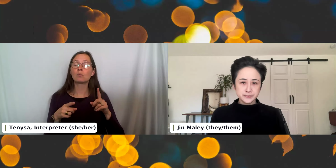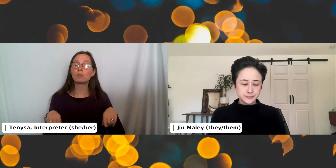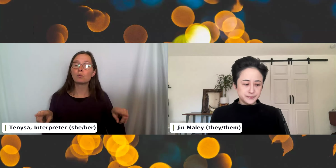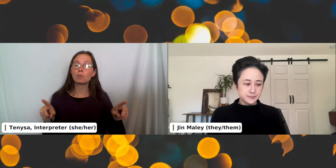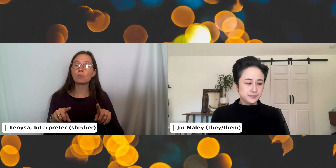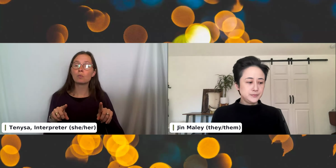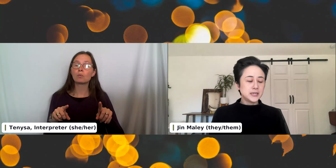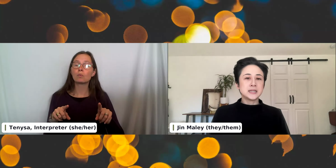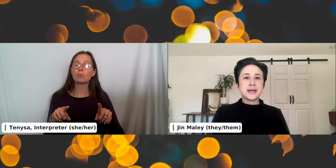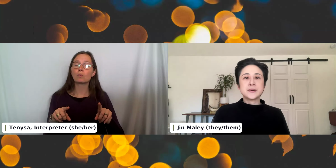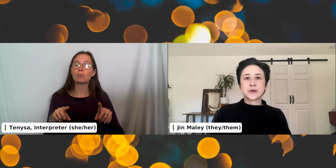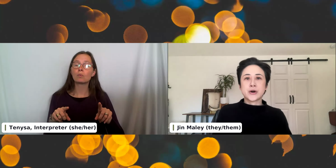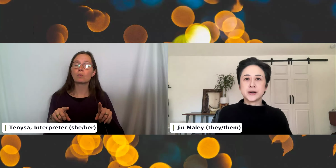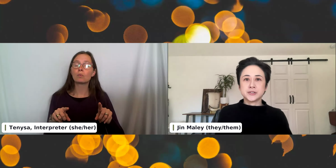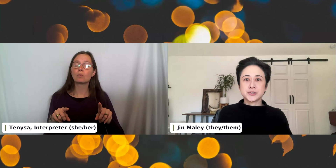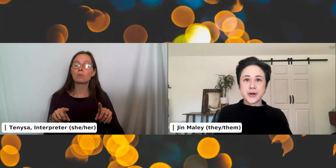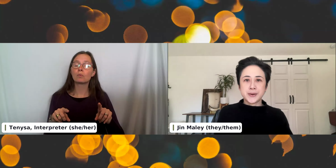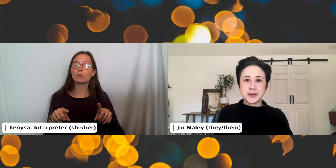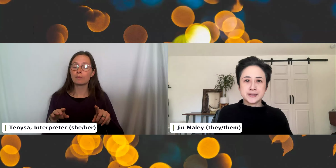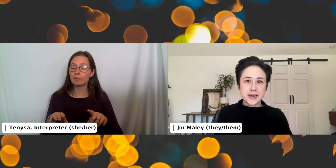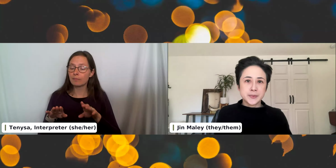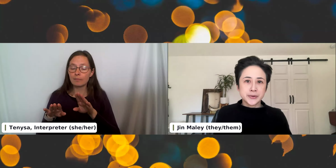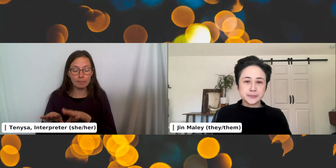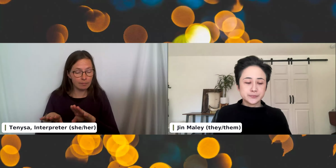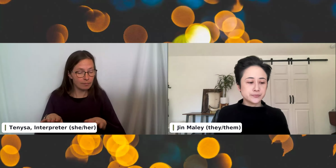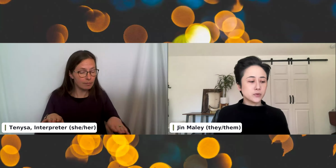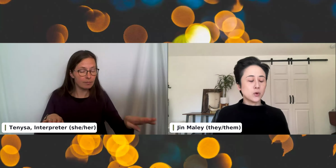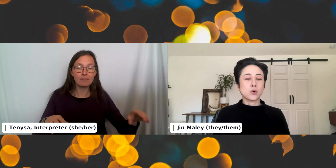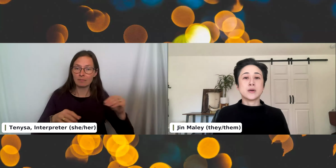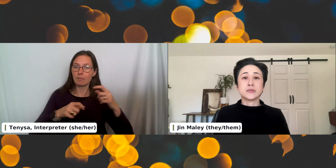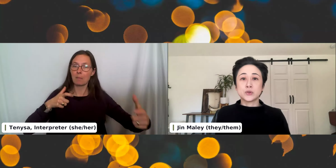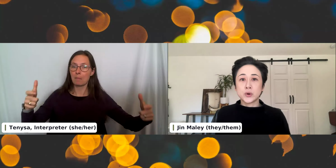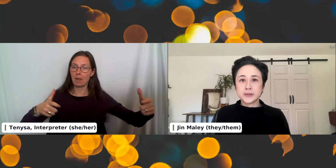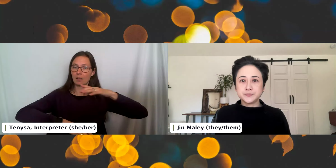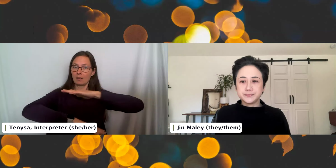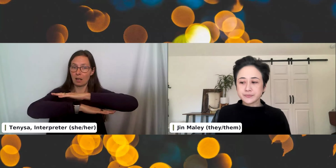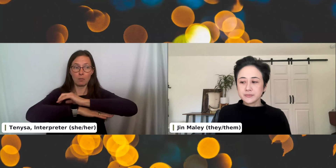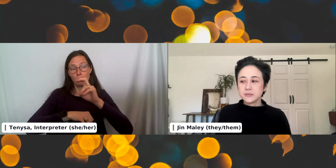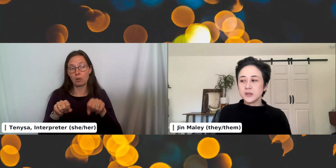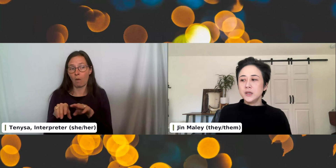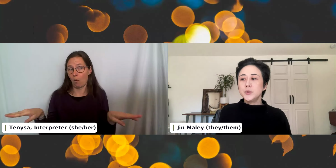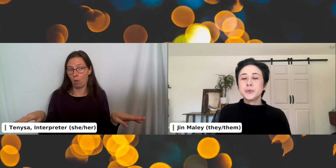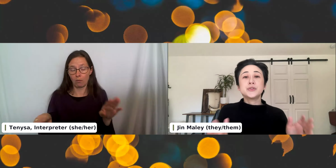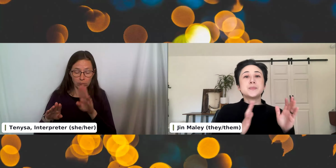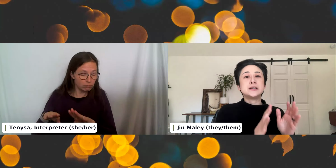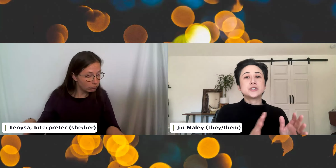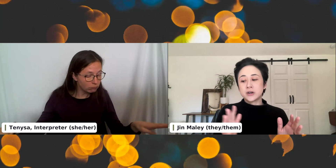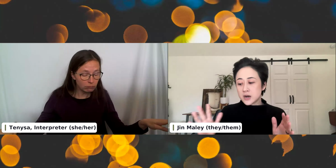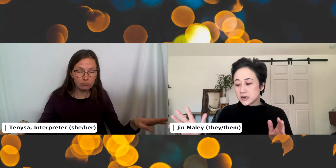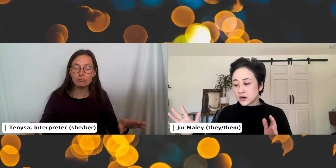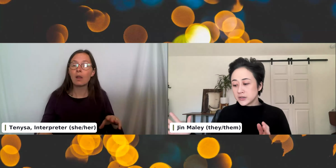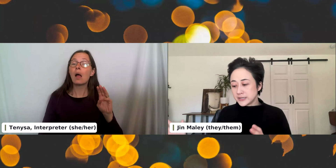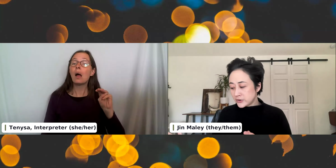to lay out the cards on a big table or on the floor. Put the